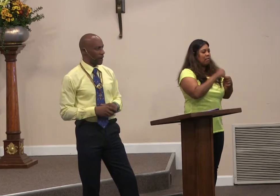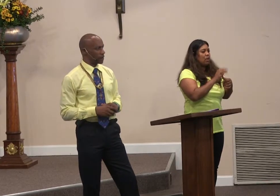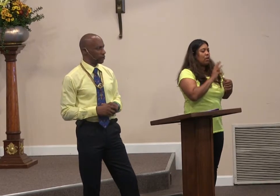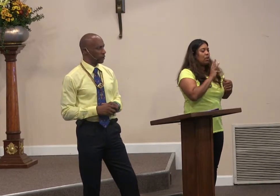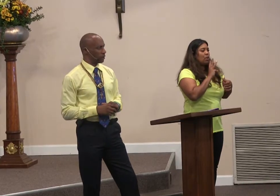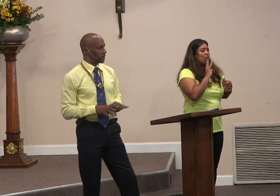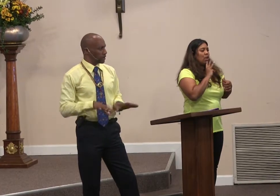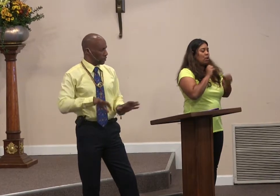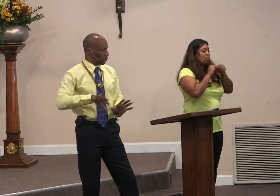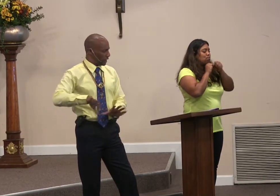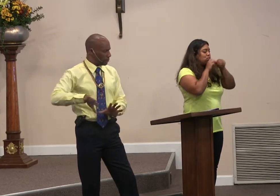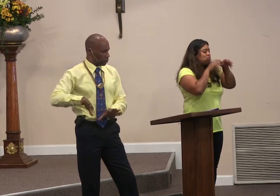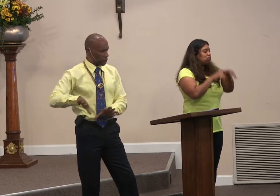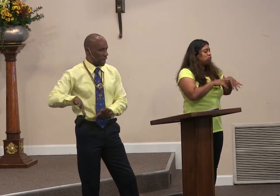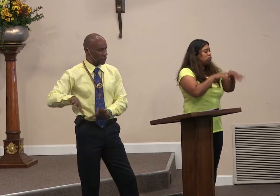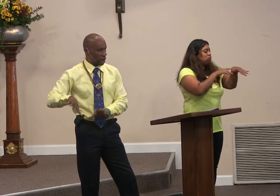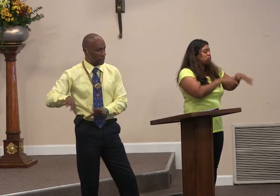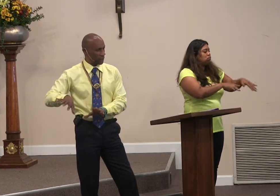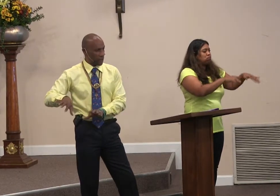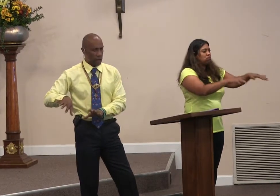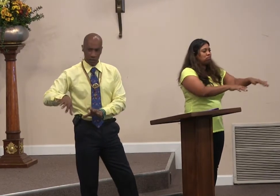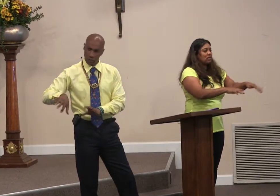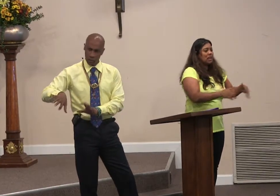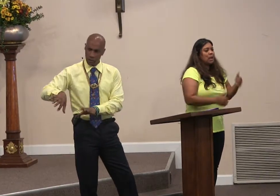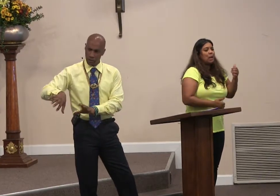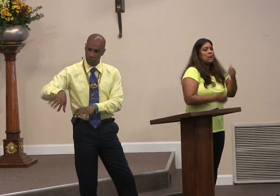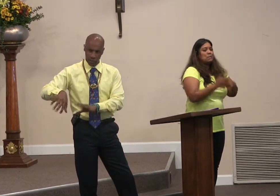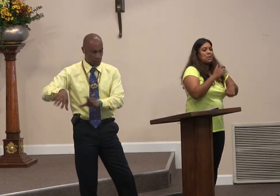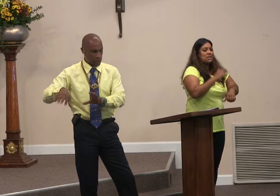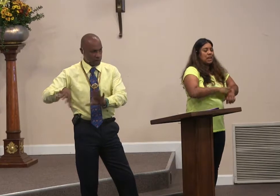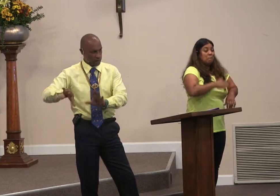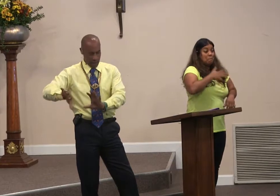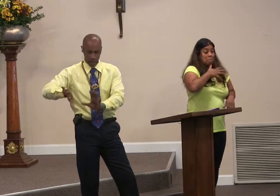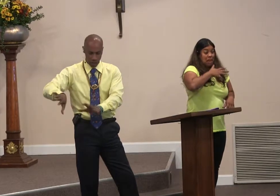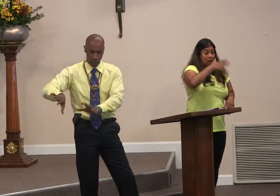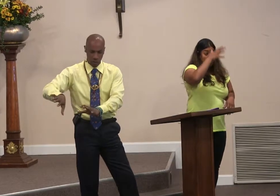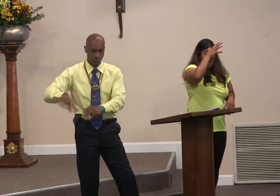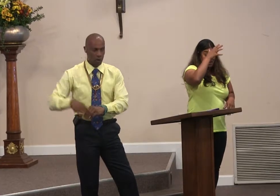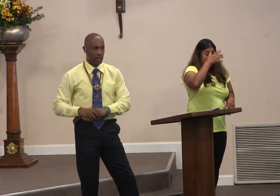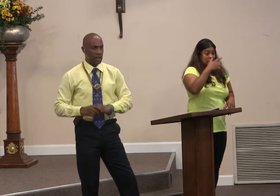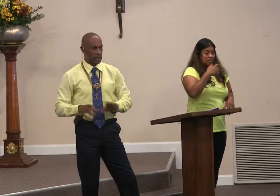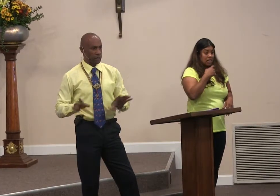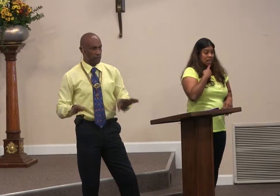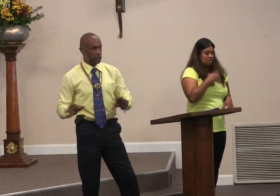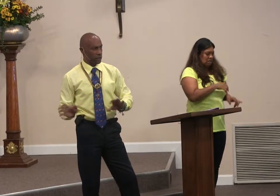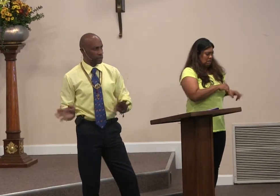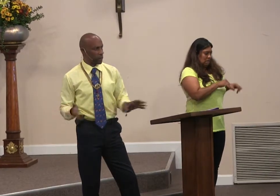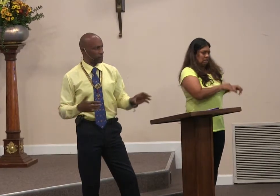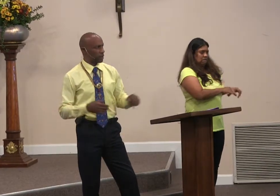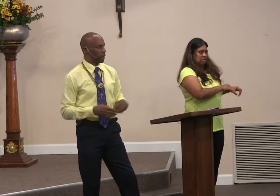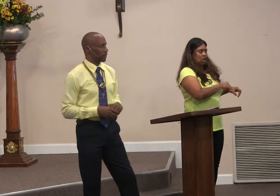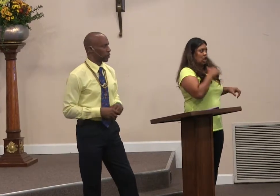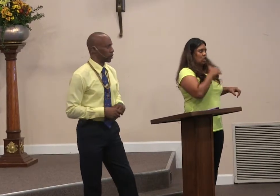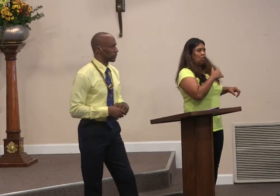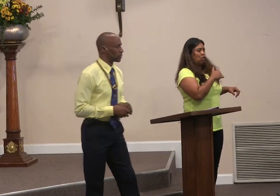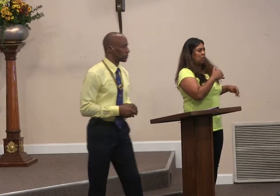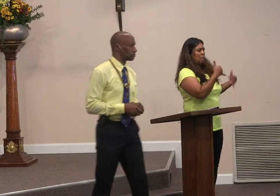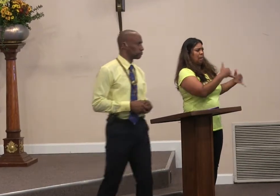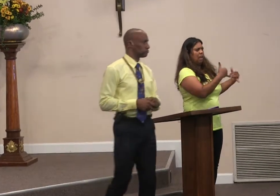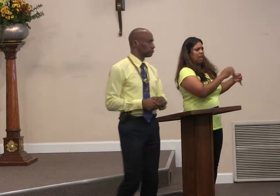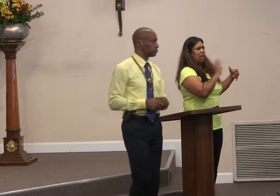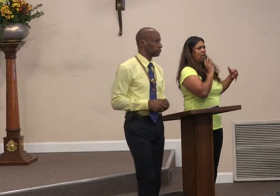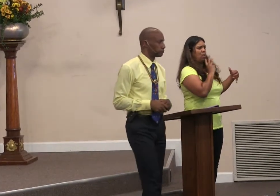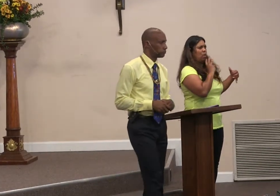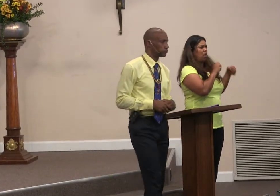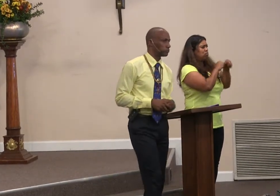times, parents will, keep their child on the dock, near the beach or whatever, and they're like, don't go in the water, because I'm afraid you'll get swept out by the current.